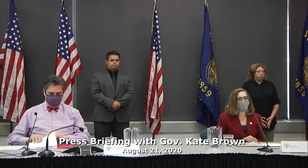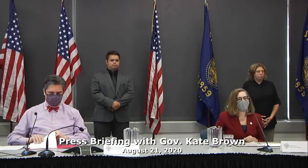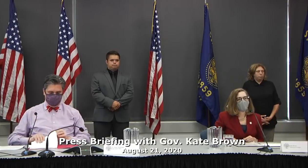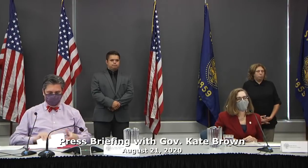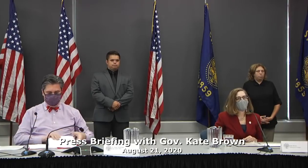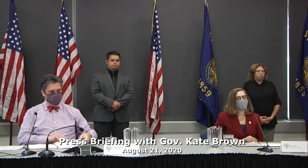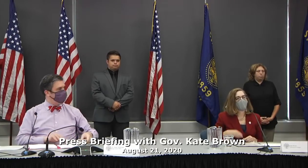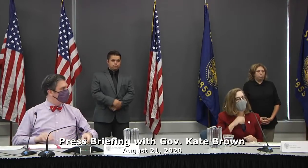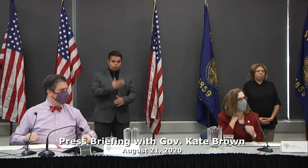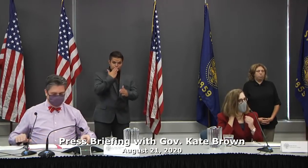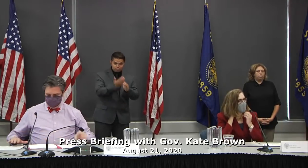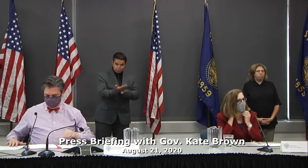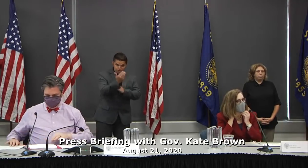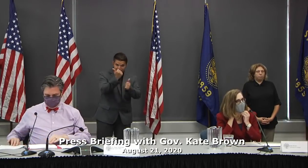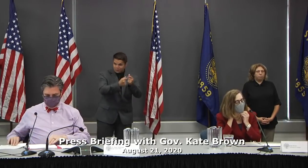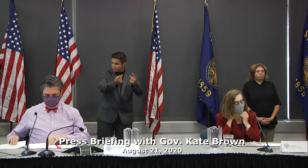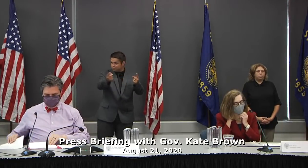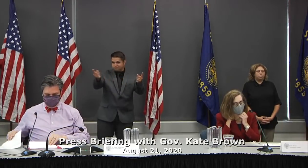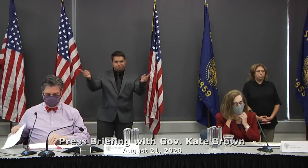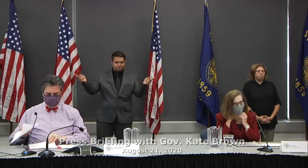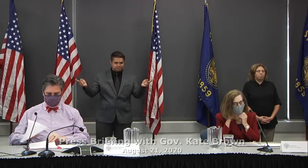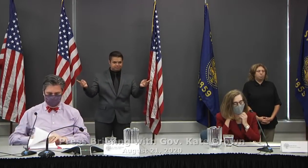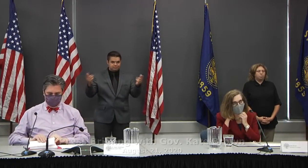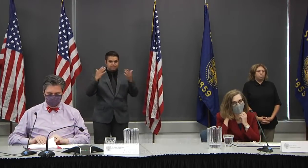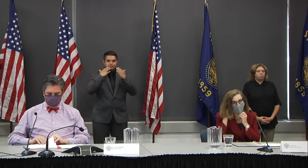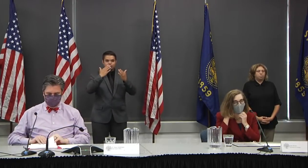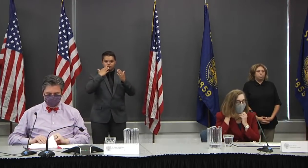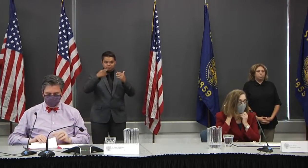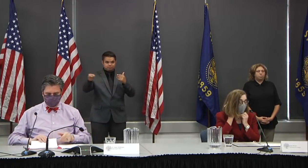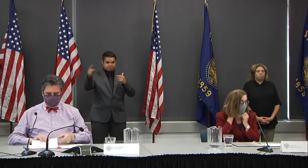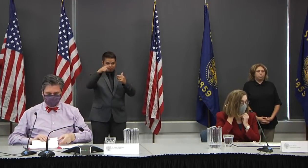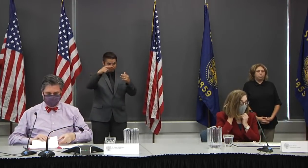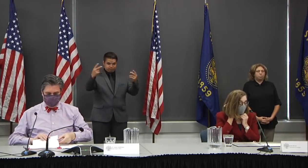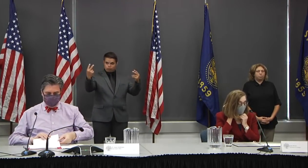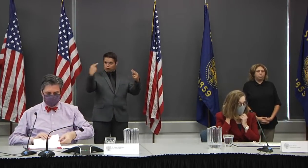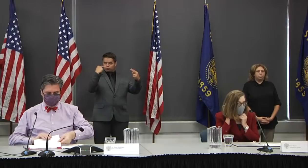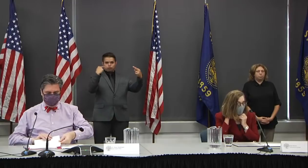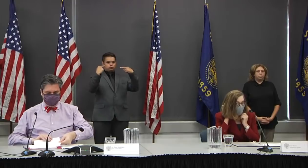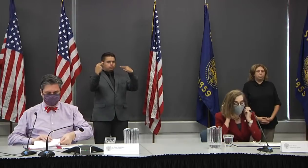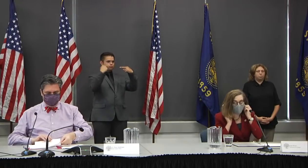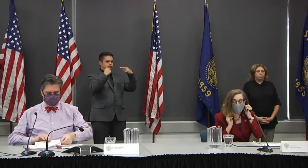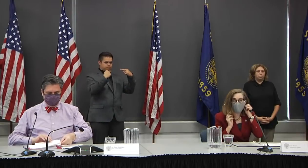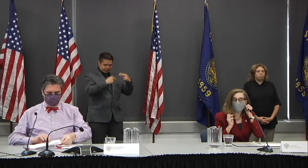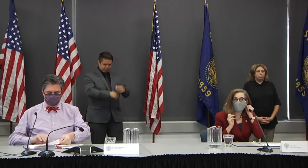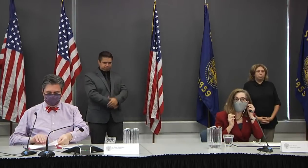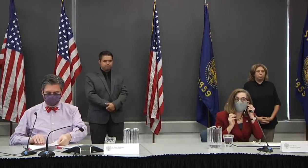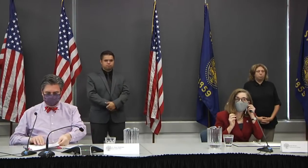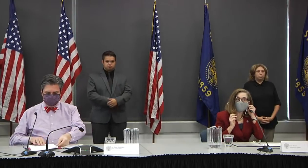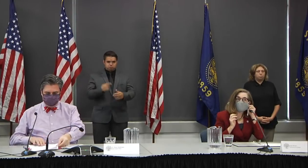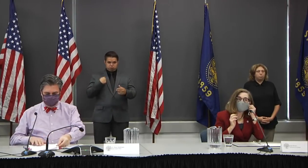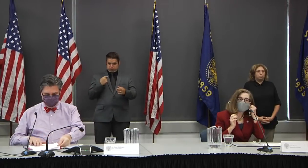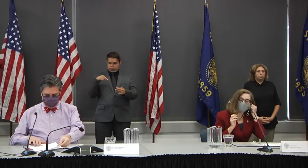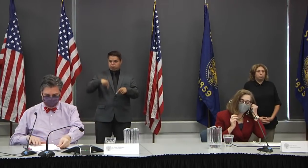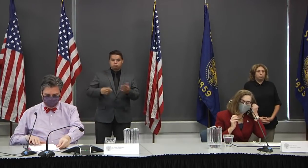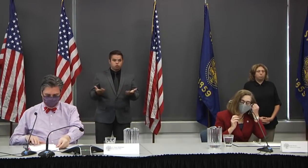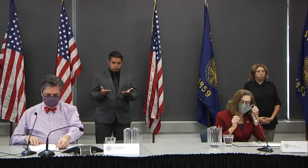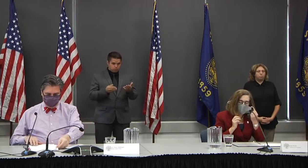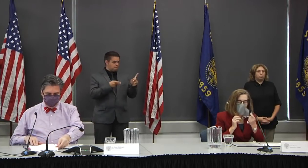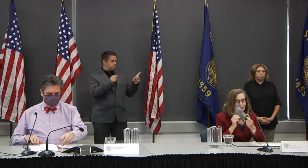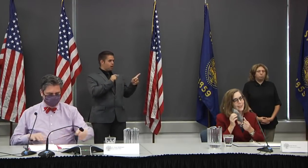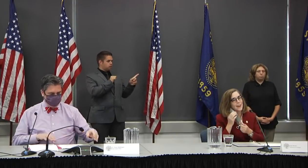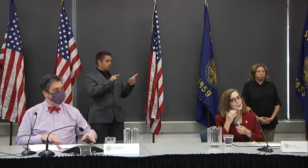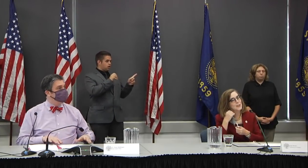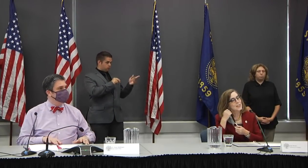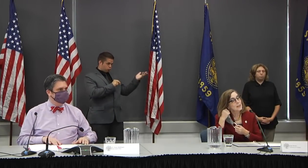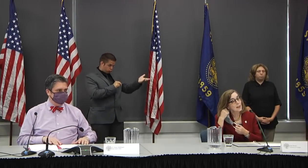Good morning, everyone. Thank you all for being here today. I'm joined by Pat Allen, Director of the Oregon Health